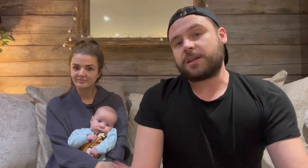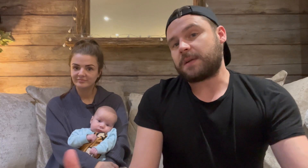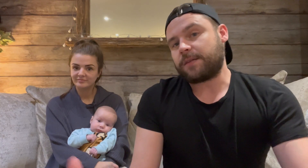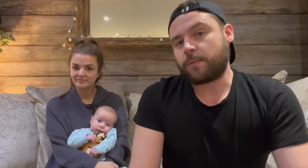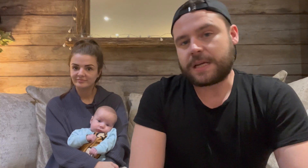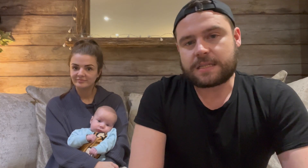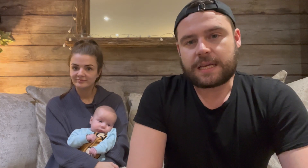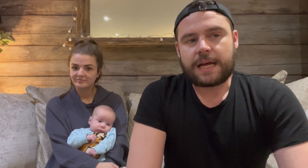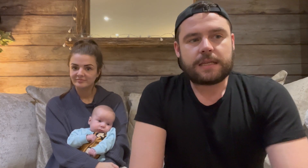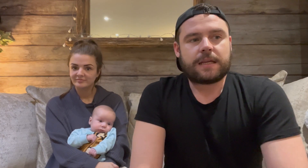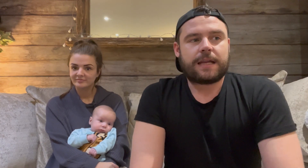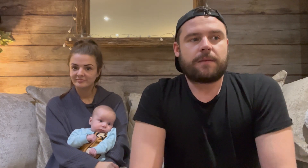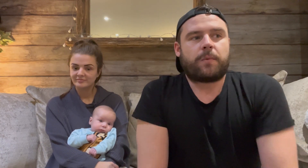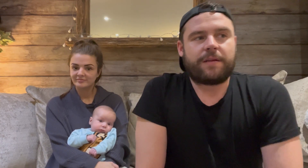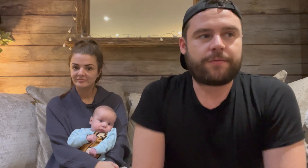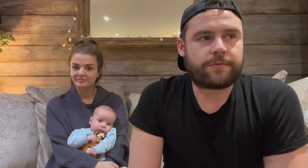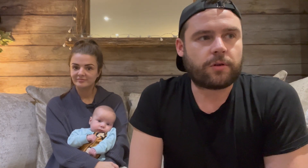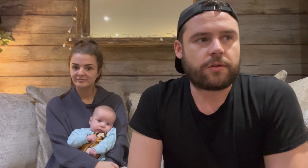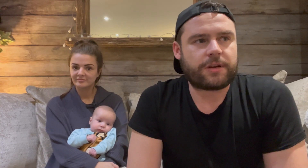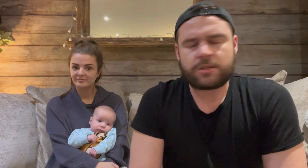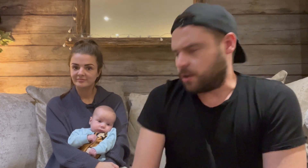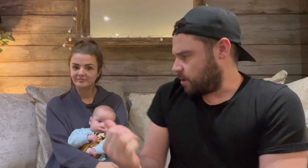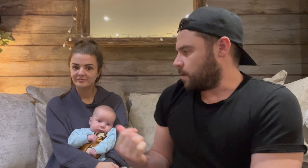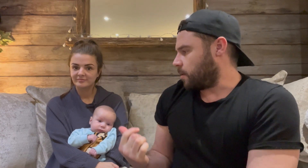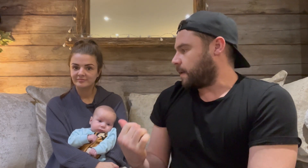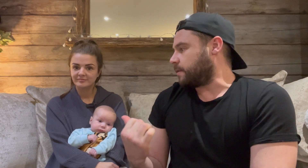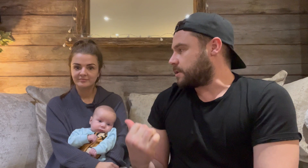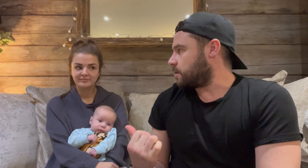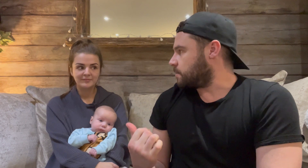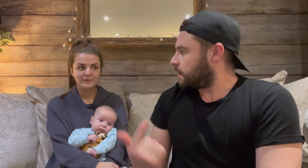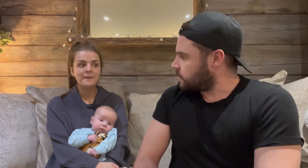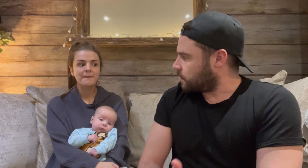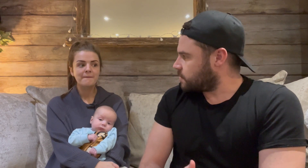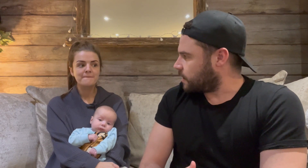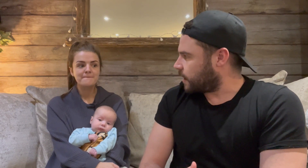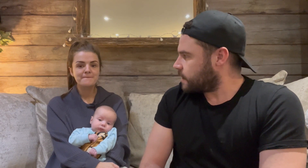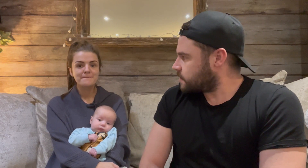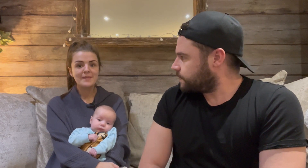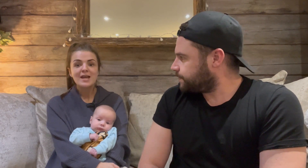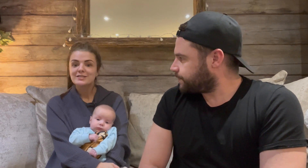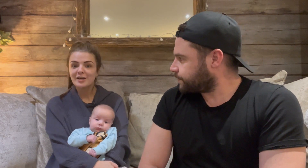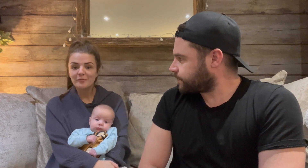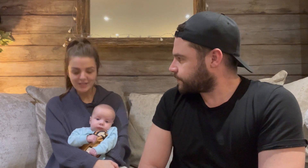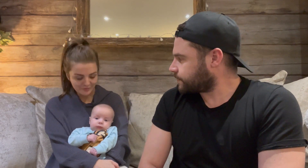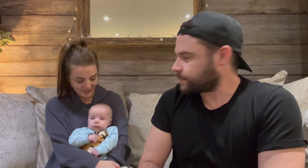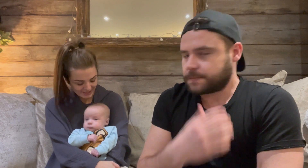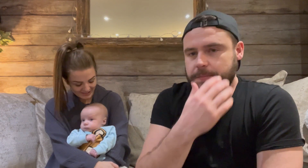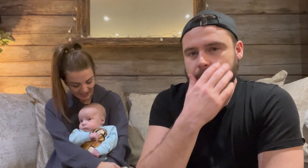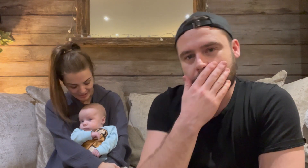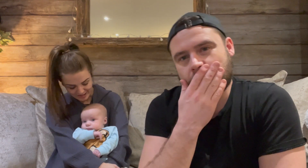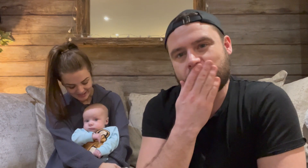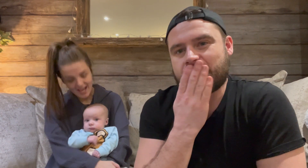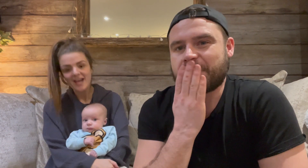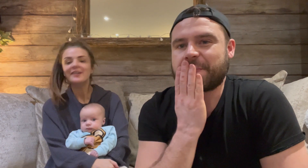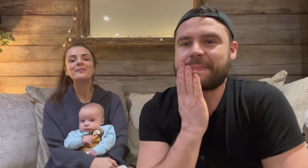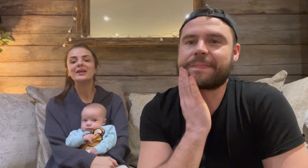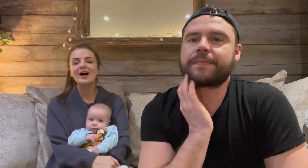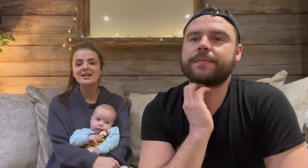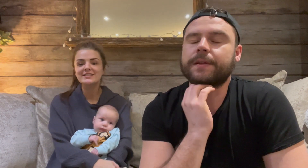many different ways as he can. And we've done the research. You know more about the research than me, so tell the guys. So we just wanted to introduce Sign because